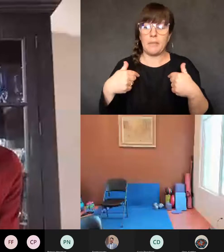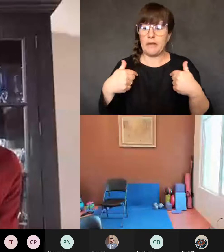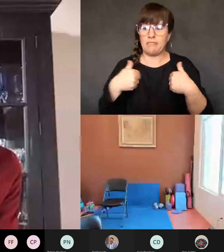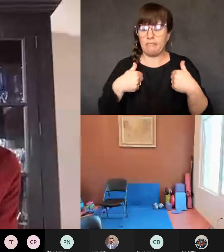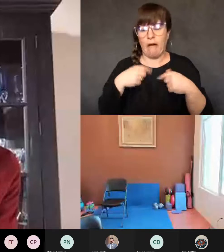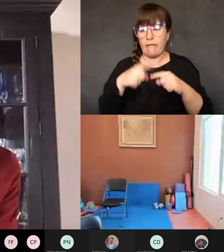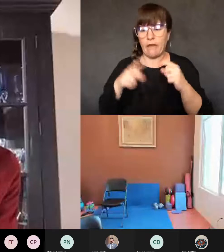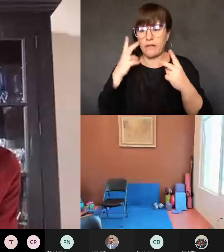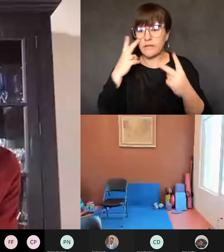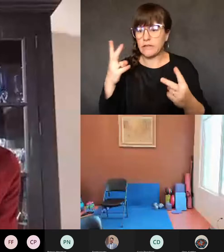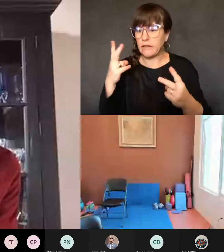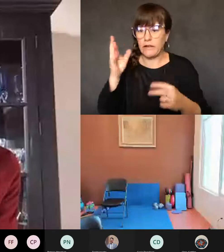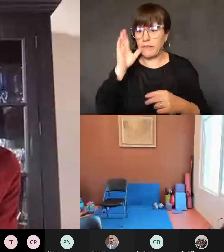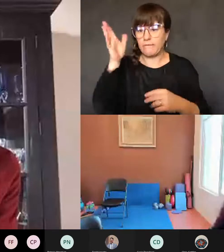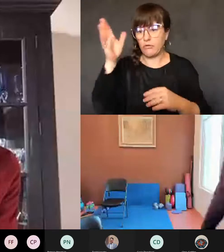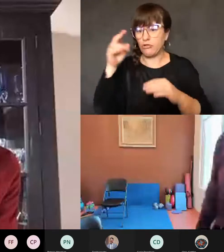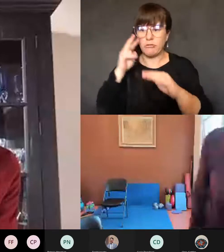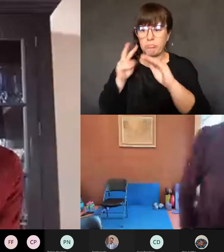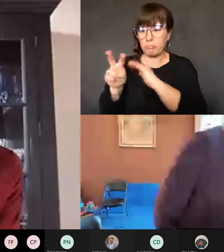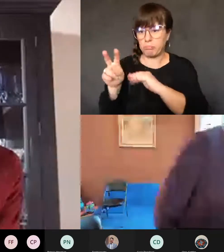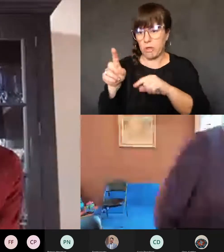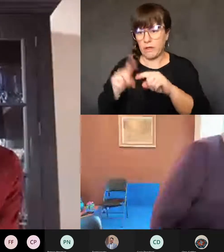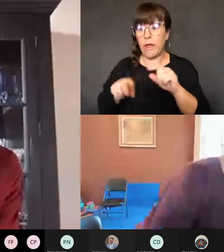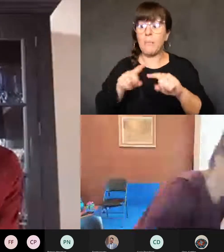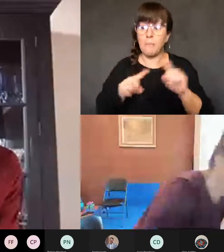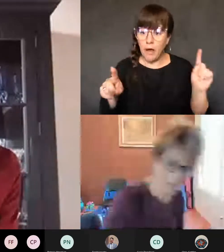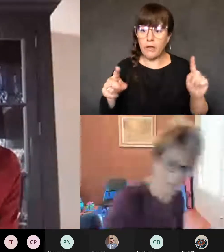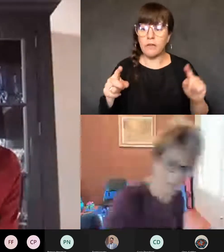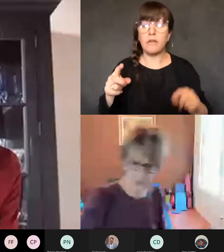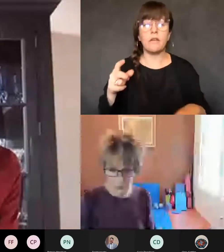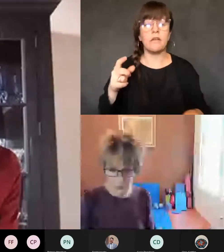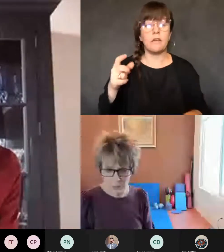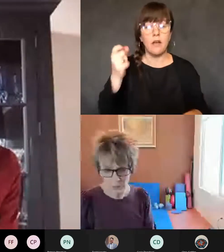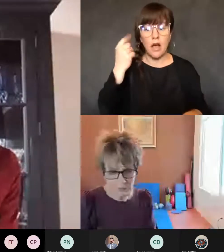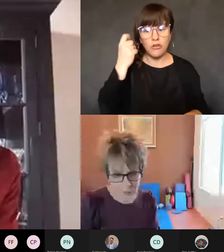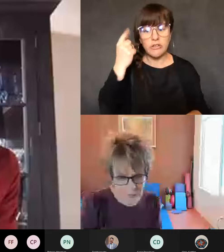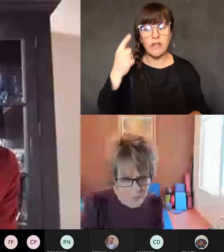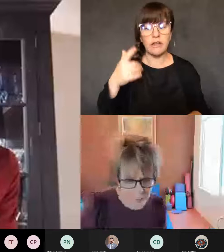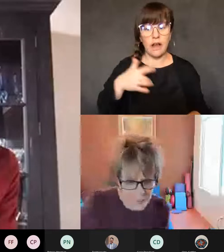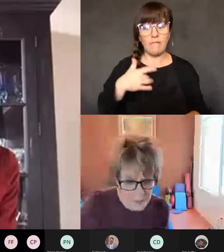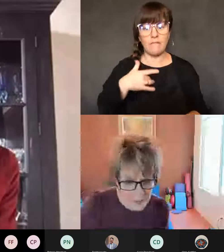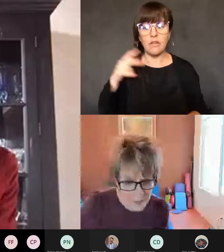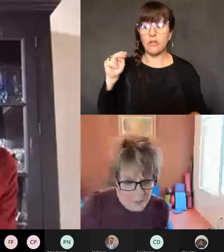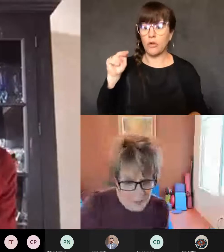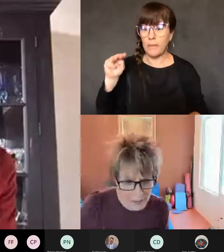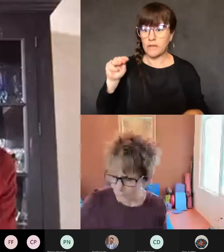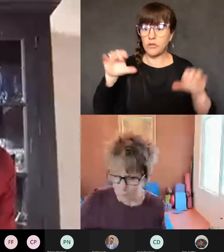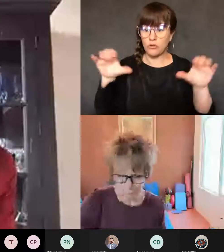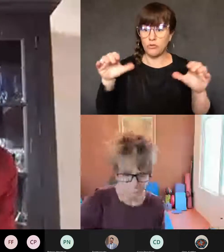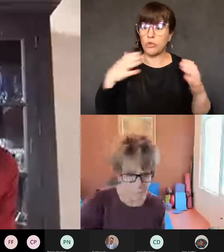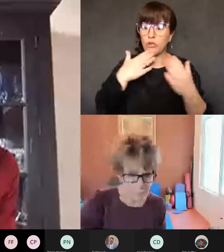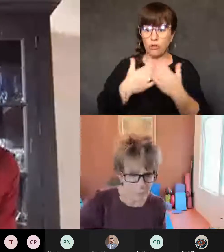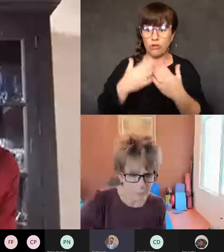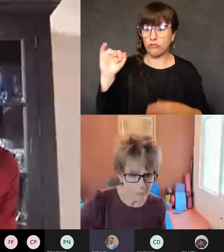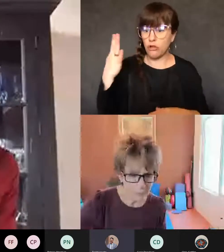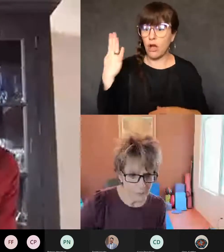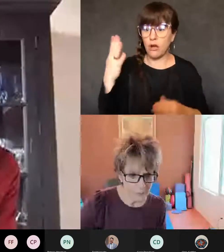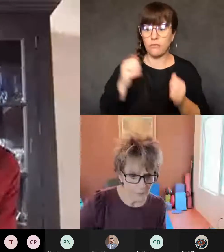feel like New Mexico is doing a good job on this. I know that there are a lot of people who have not been able to get a vaccination yet, and that the